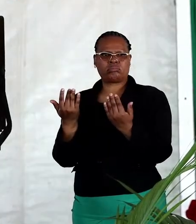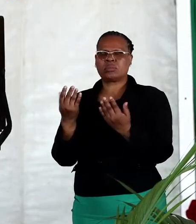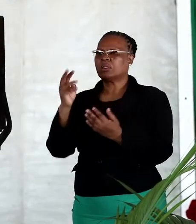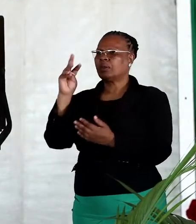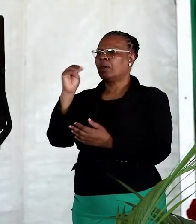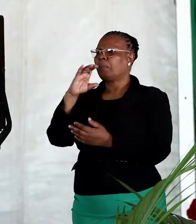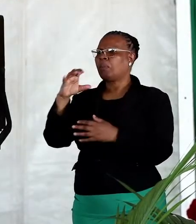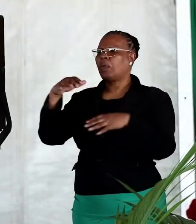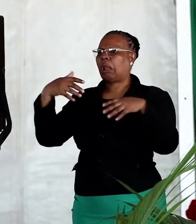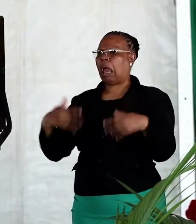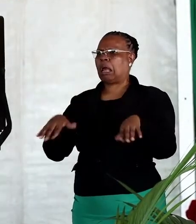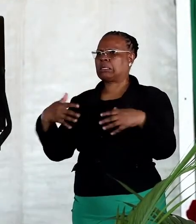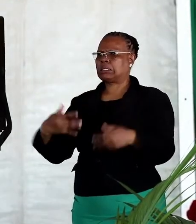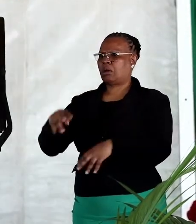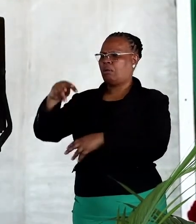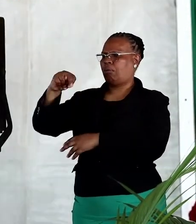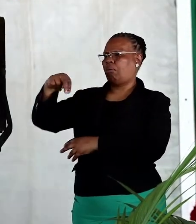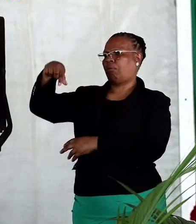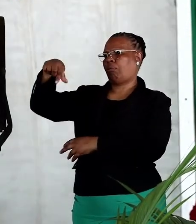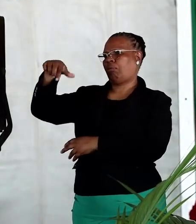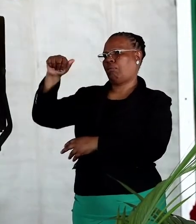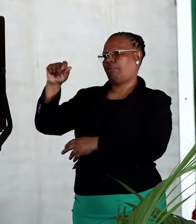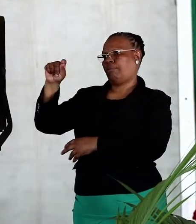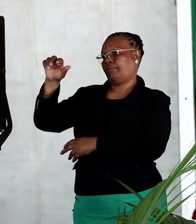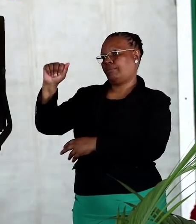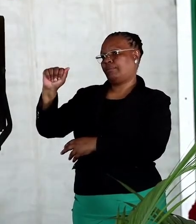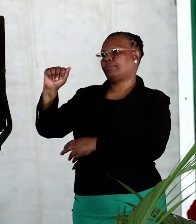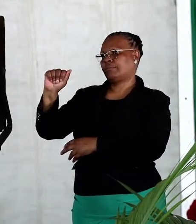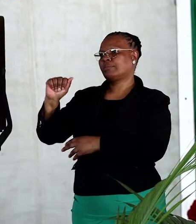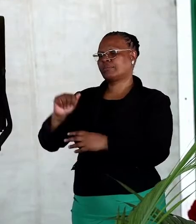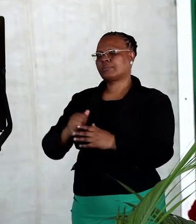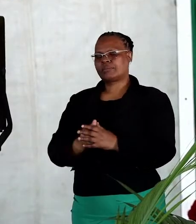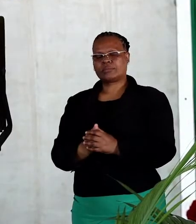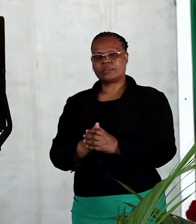MEC Ngata and Morning Oak.